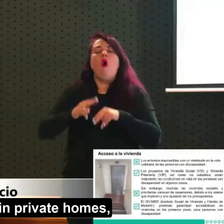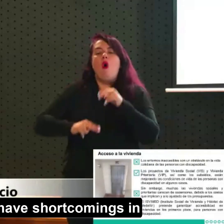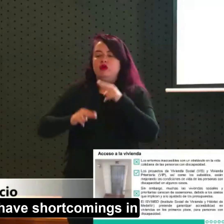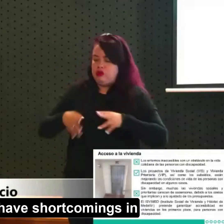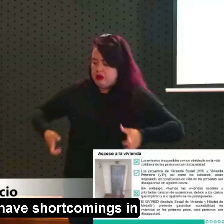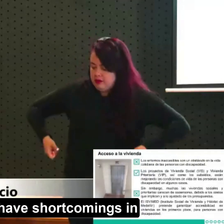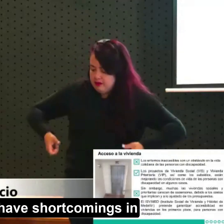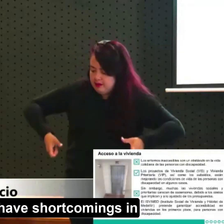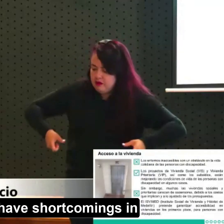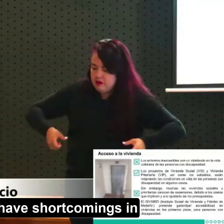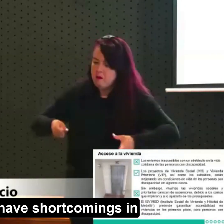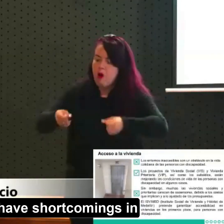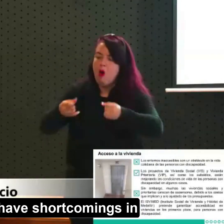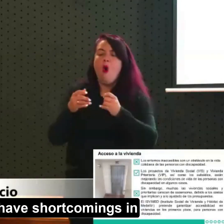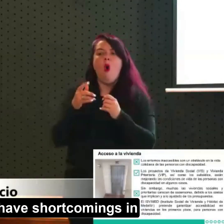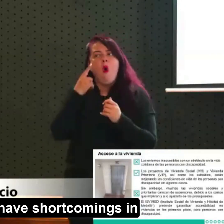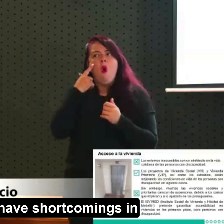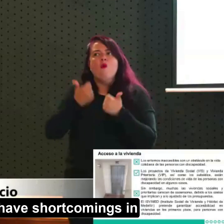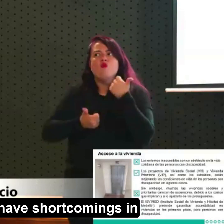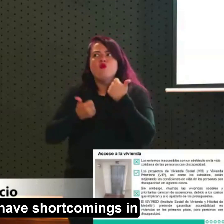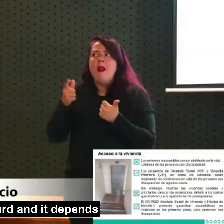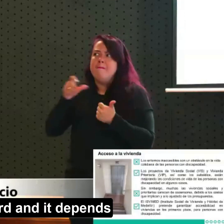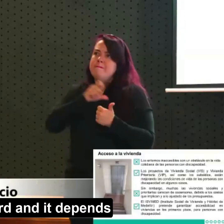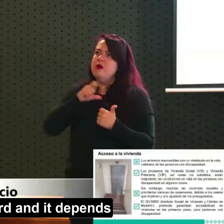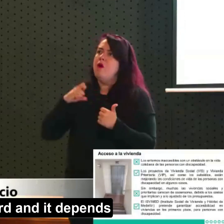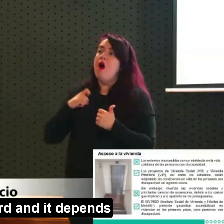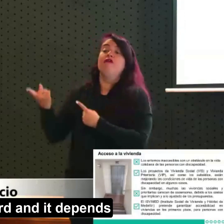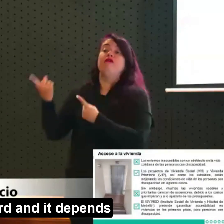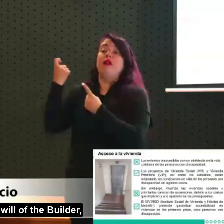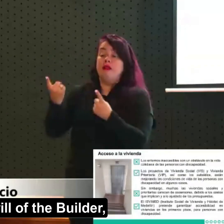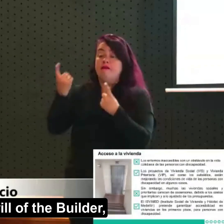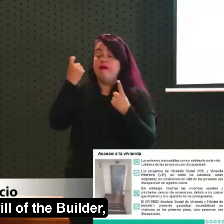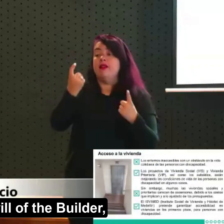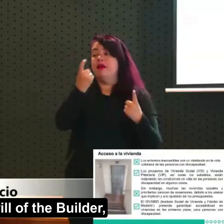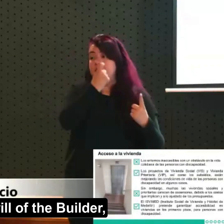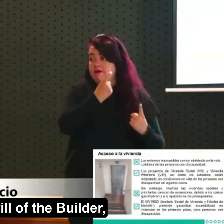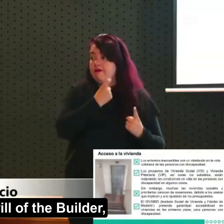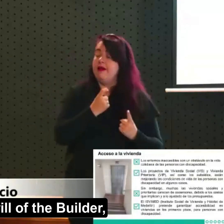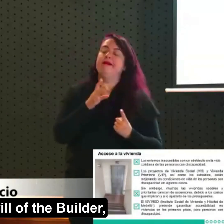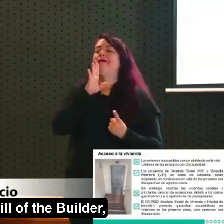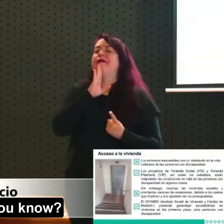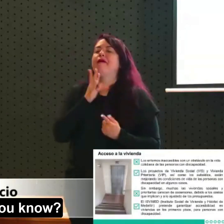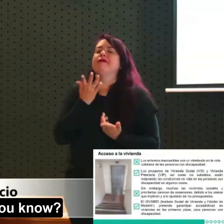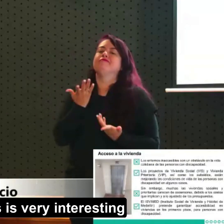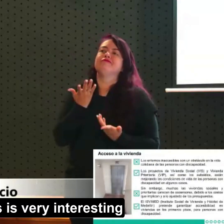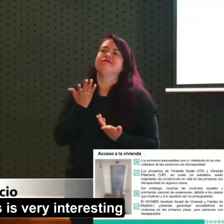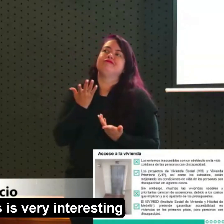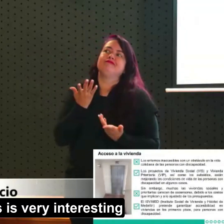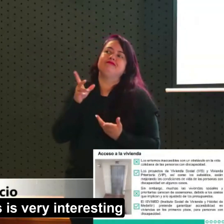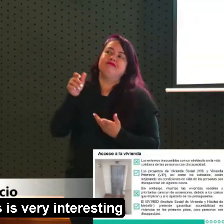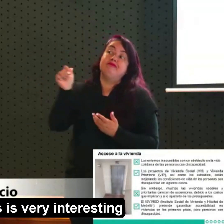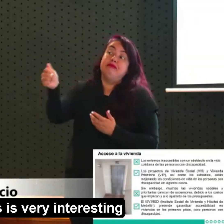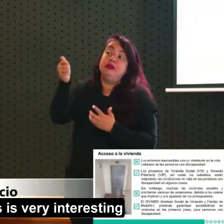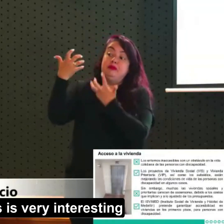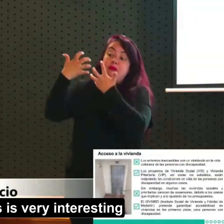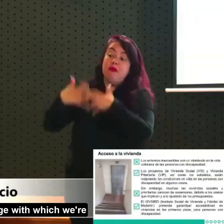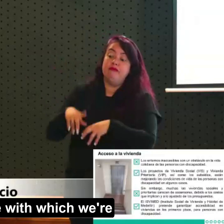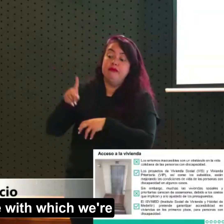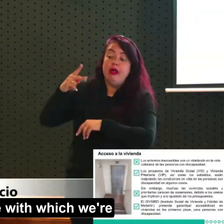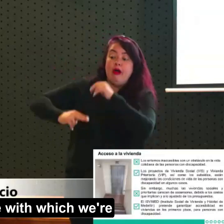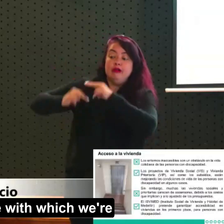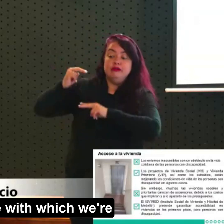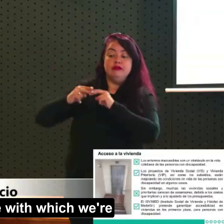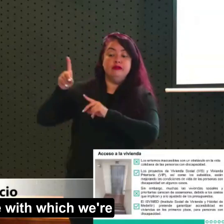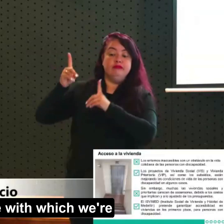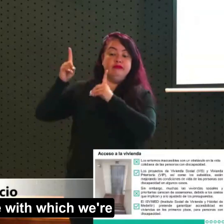private homes, we have shortcomings in that regard, and it depends on the will of the builder, And so this is a very